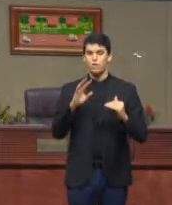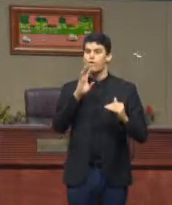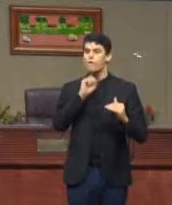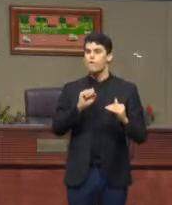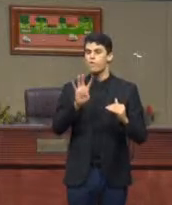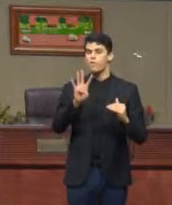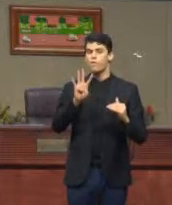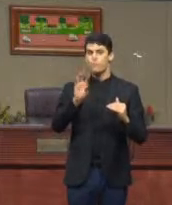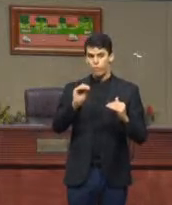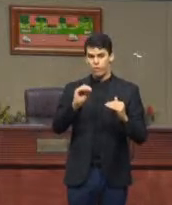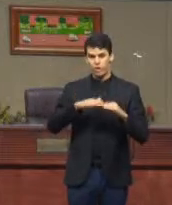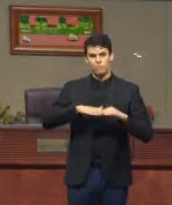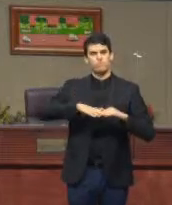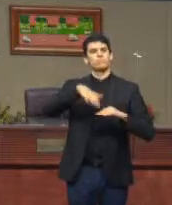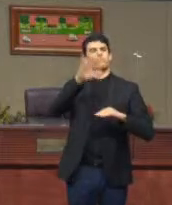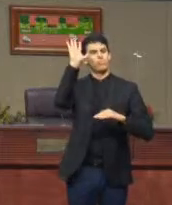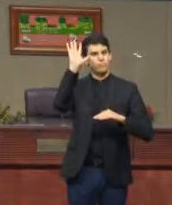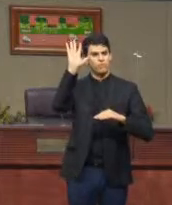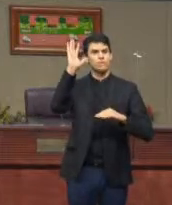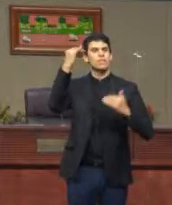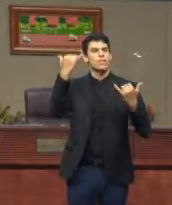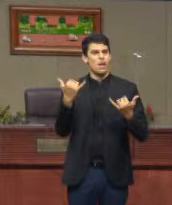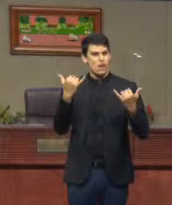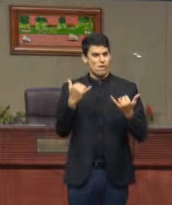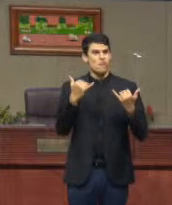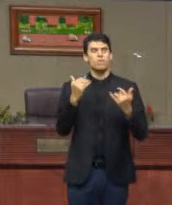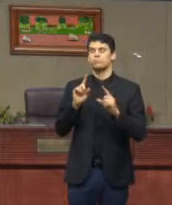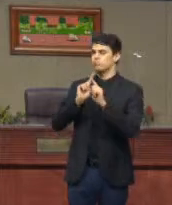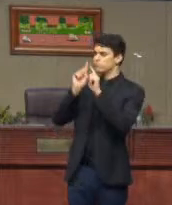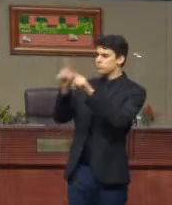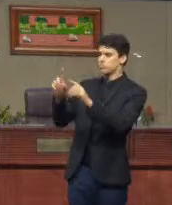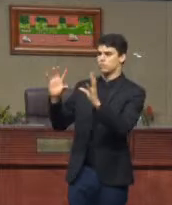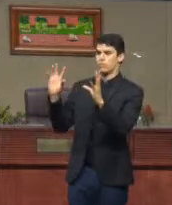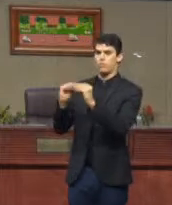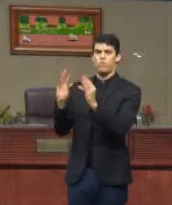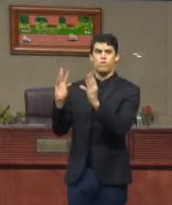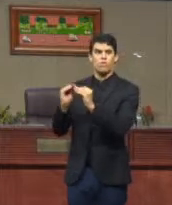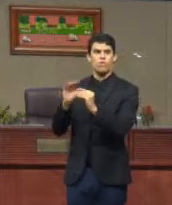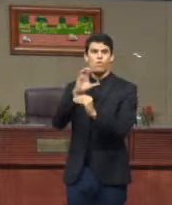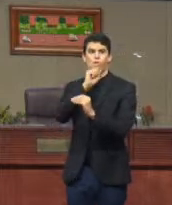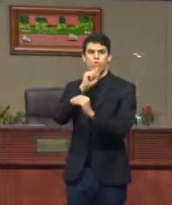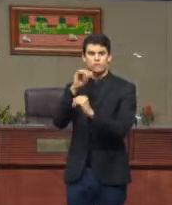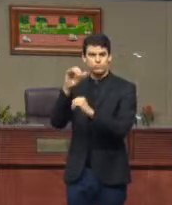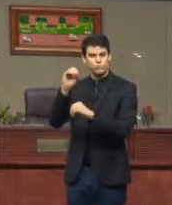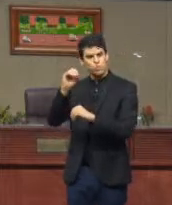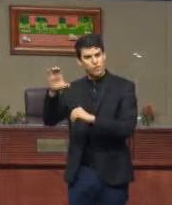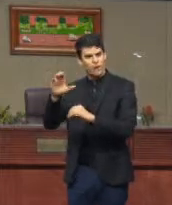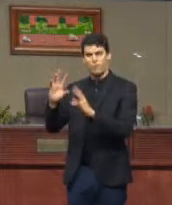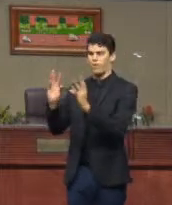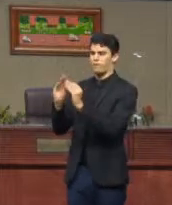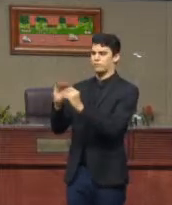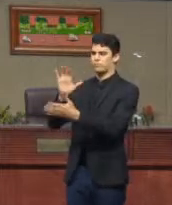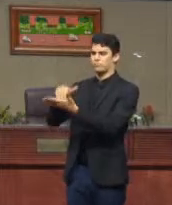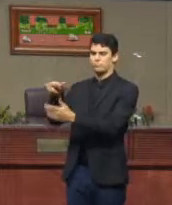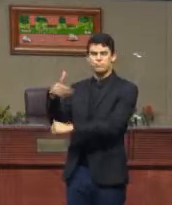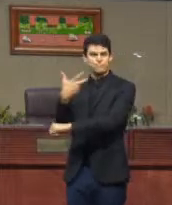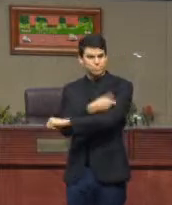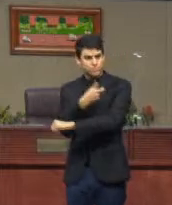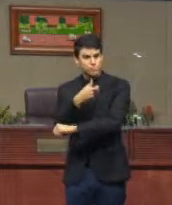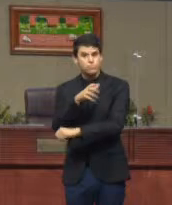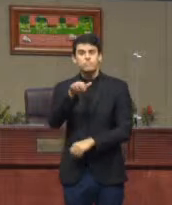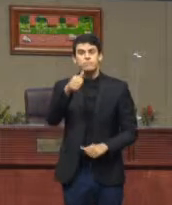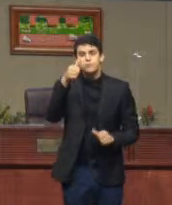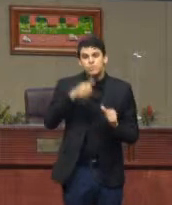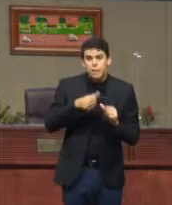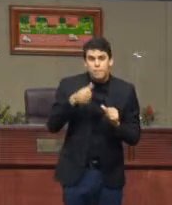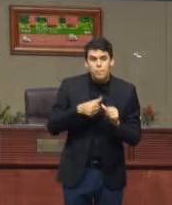older to go to the Orange County Convention Center and be vaccinated. Remember, the